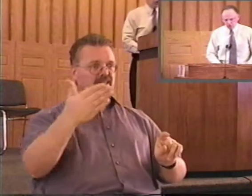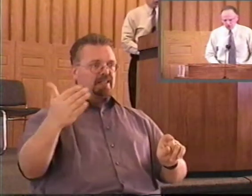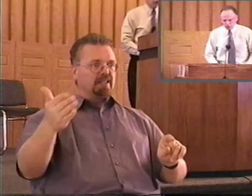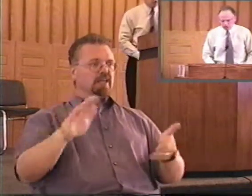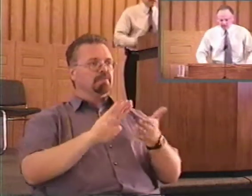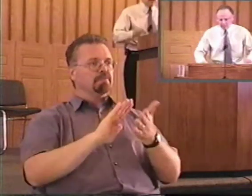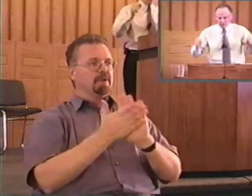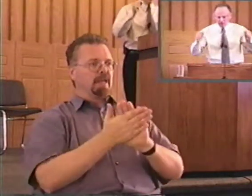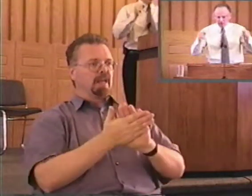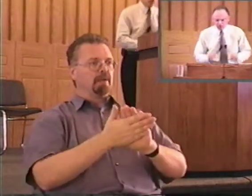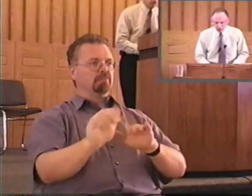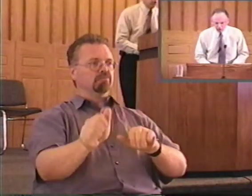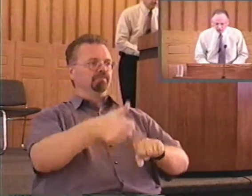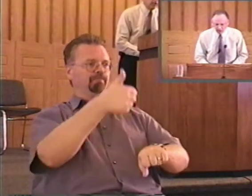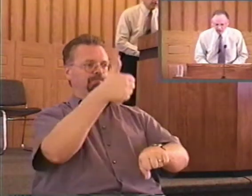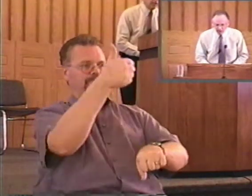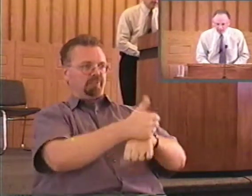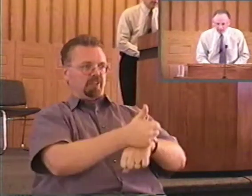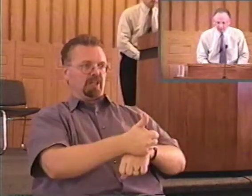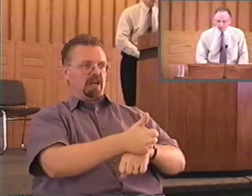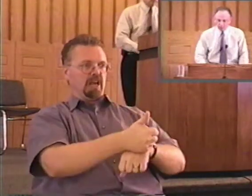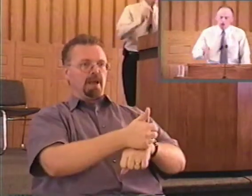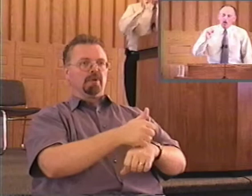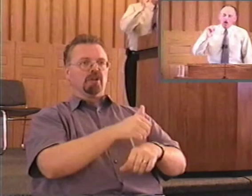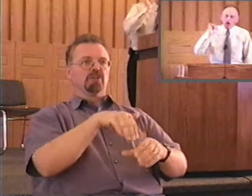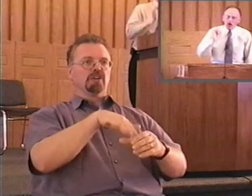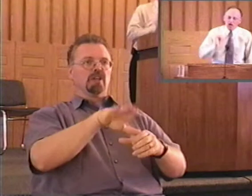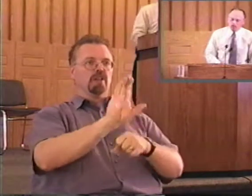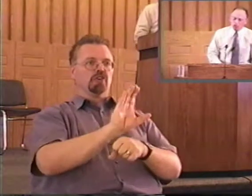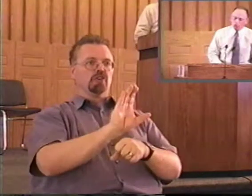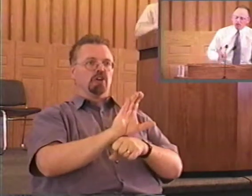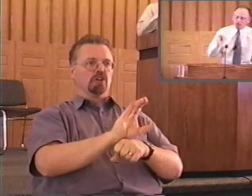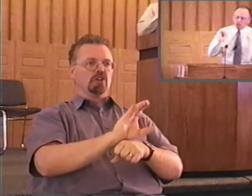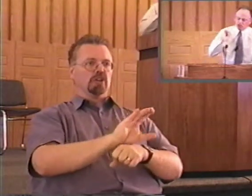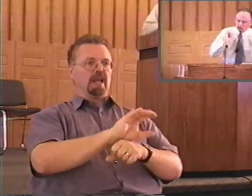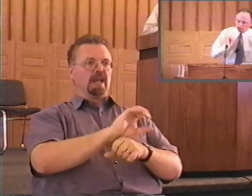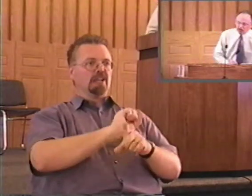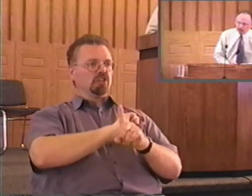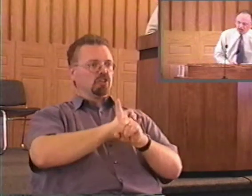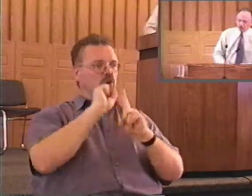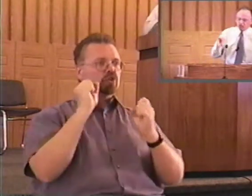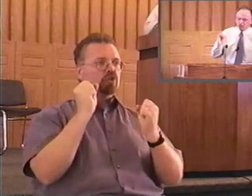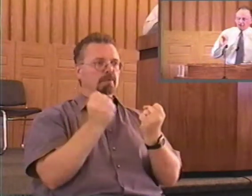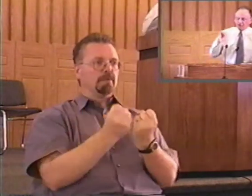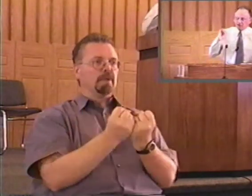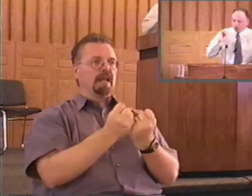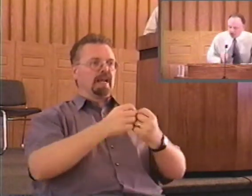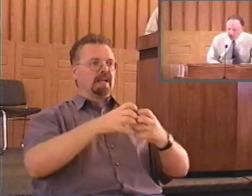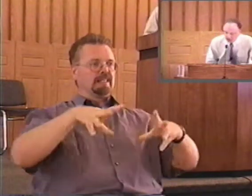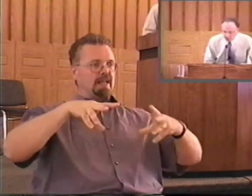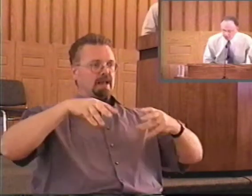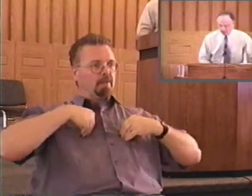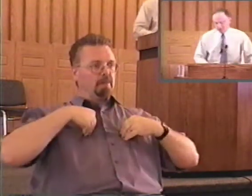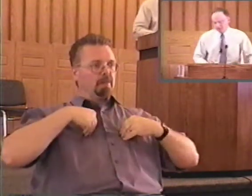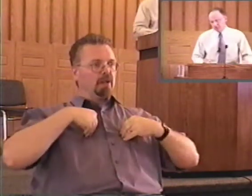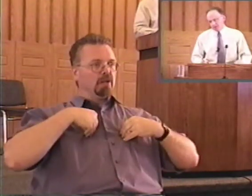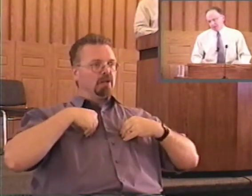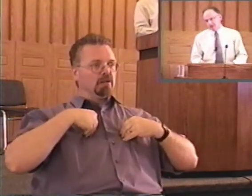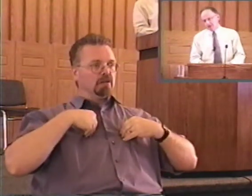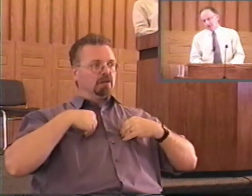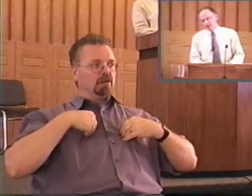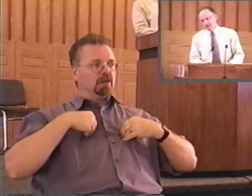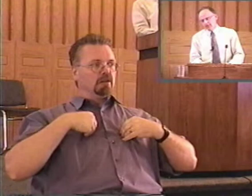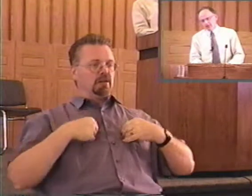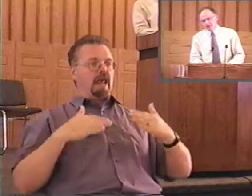institutionalized, socially acceptable, unquestioned. Christian standards of